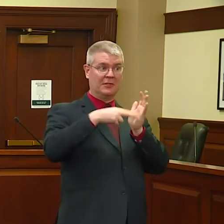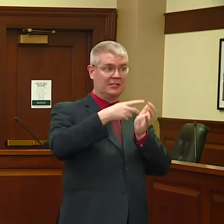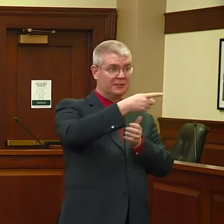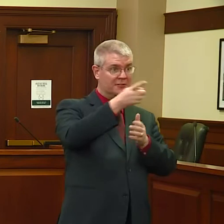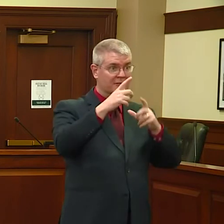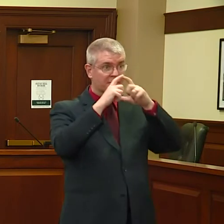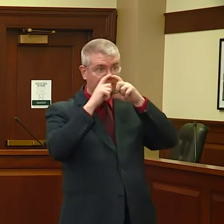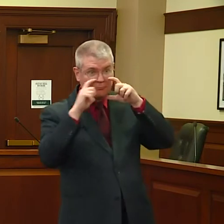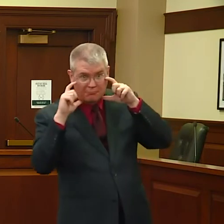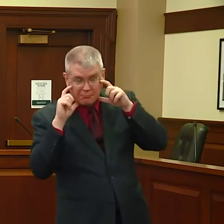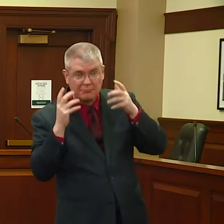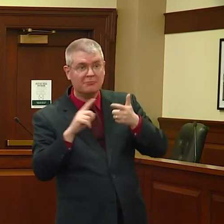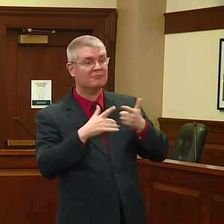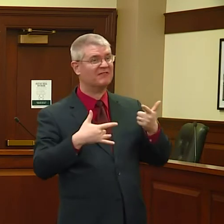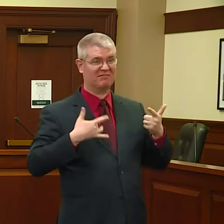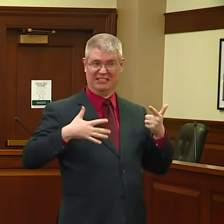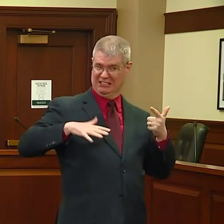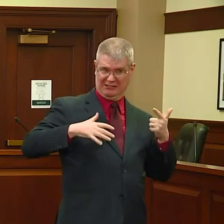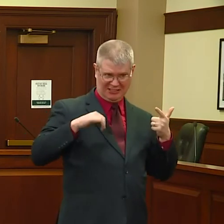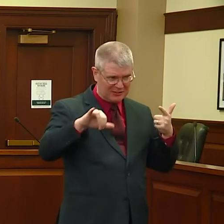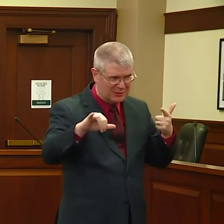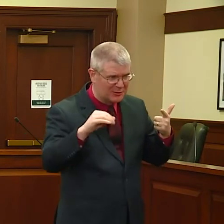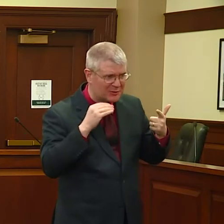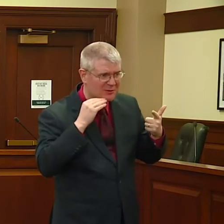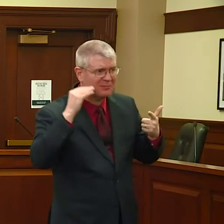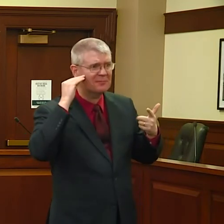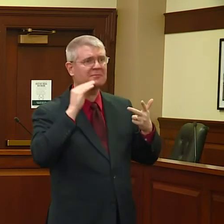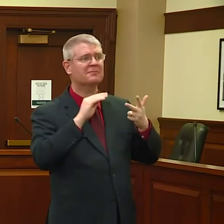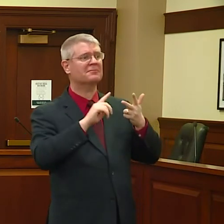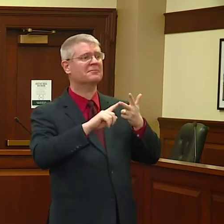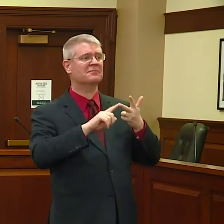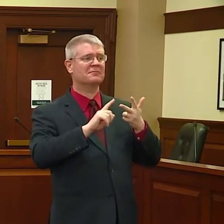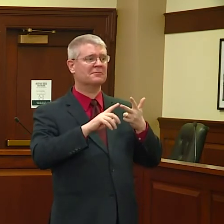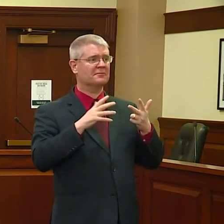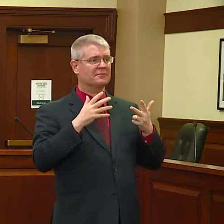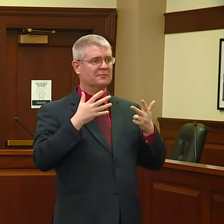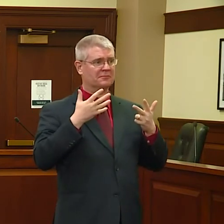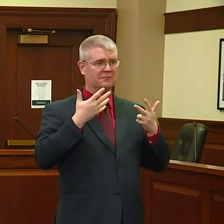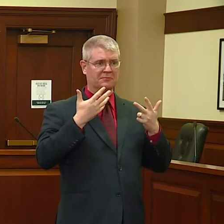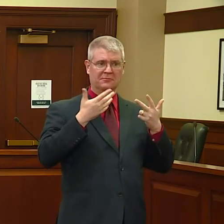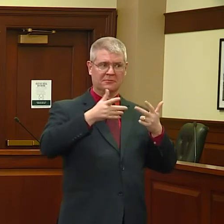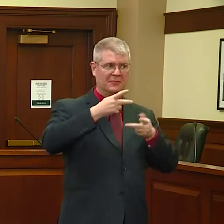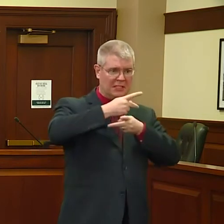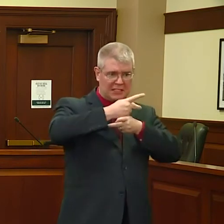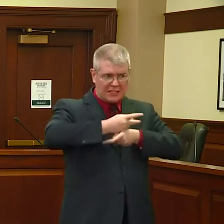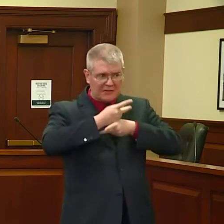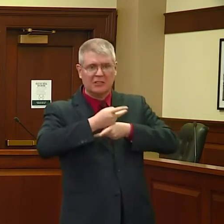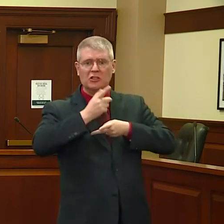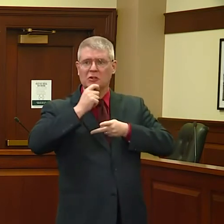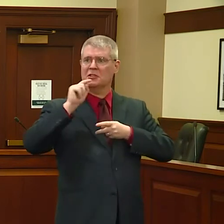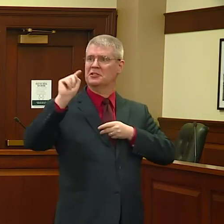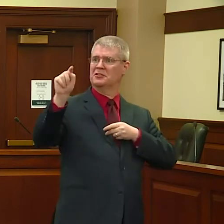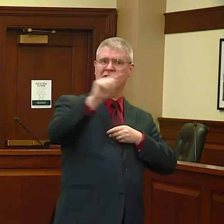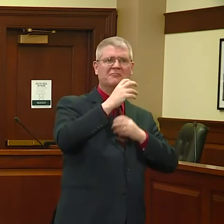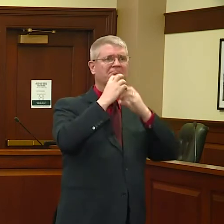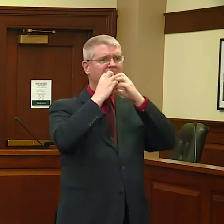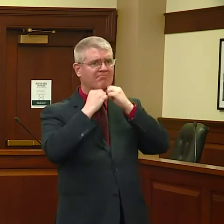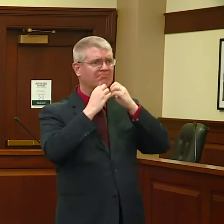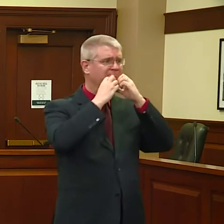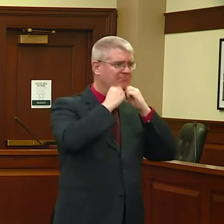sacrifice relative to the reward of keeping a loved one from getting sick, saving a life, keeping our schools